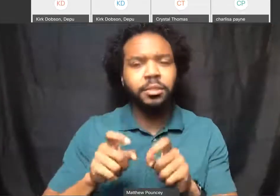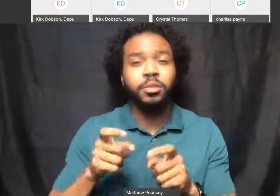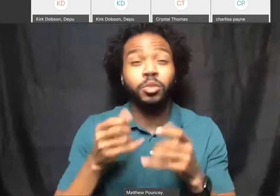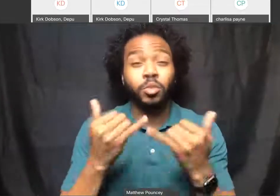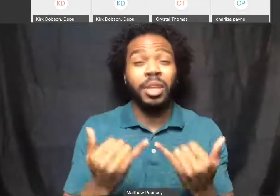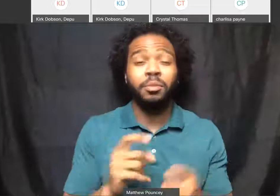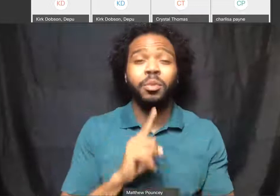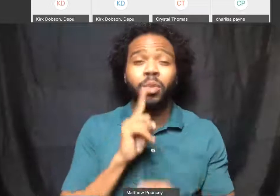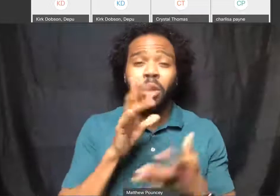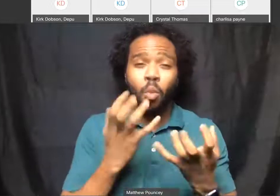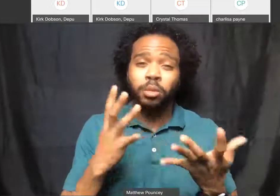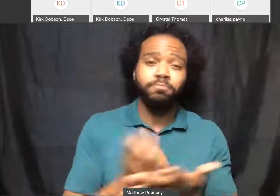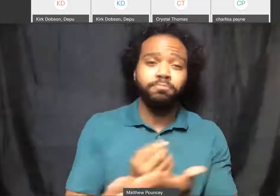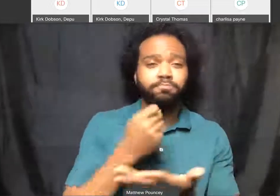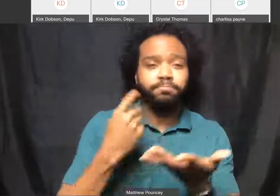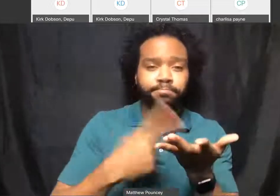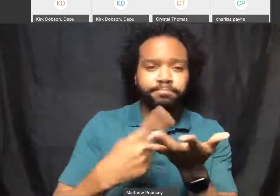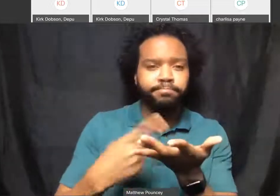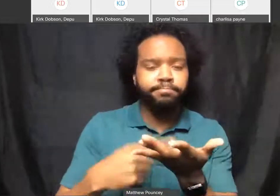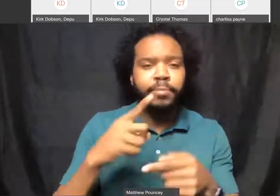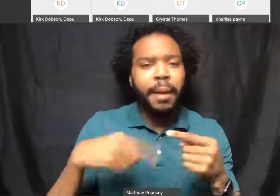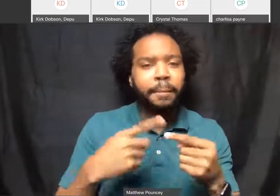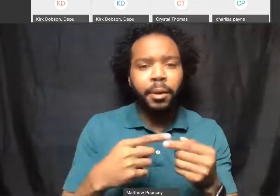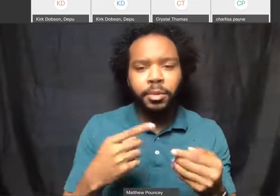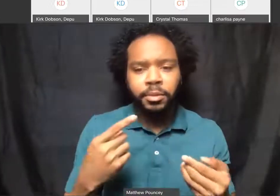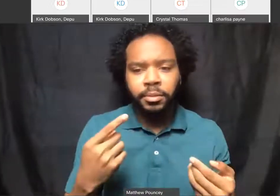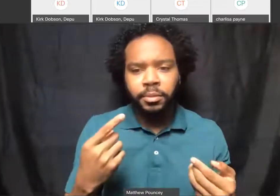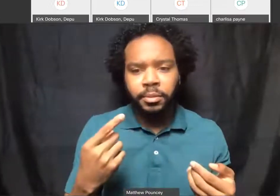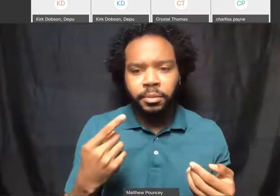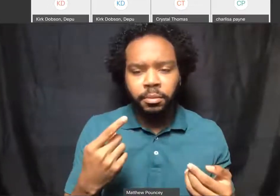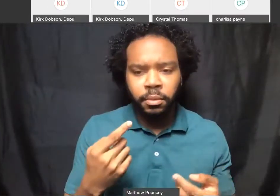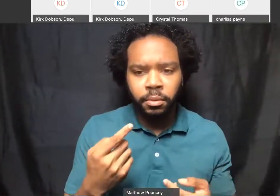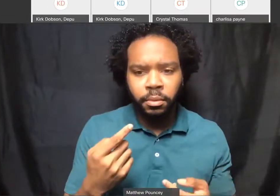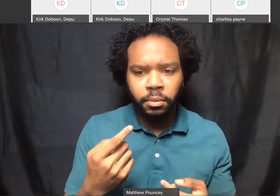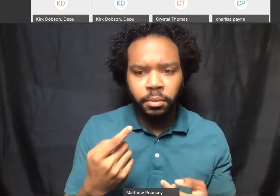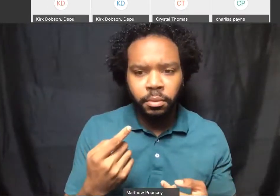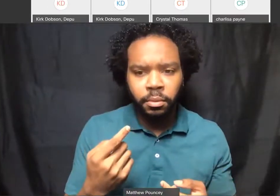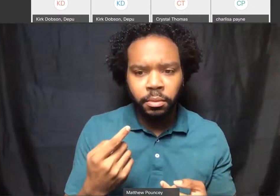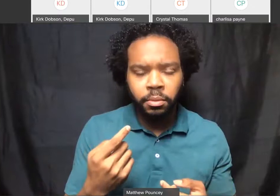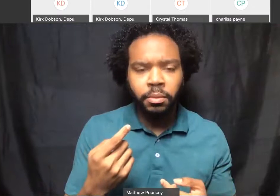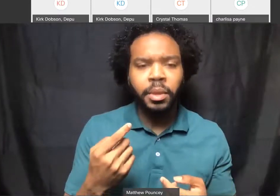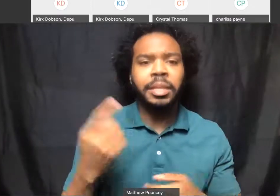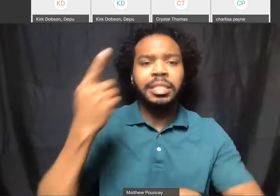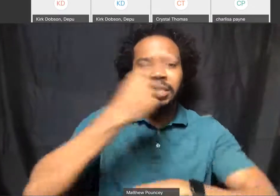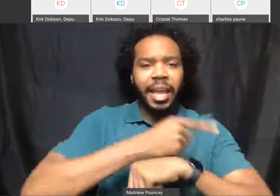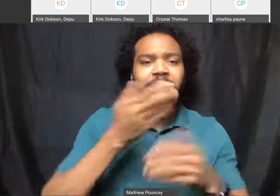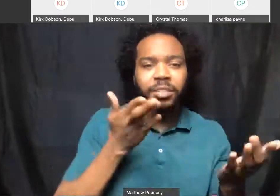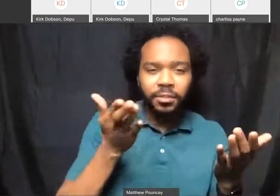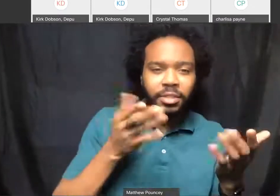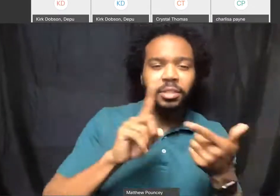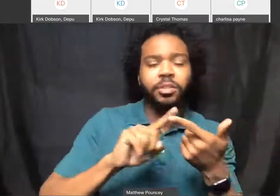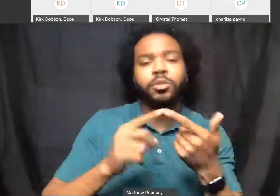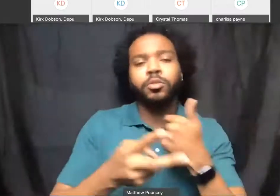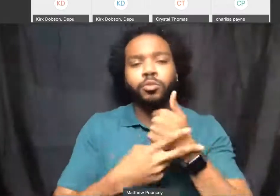time talking about some of the information we gave people before about day services and retainer payments. We spoke